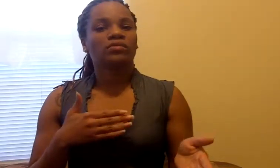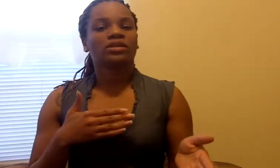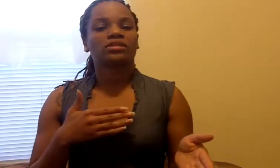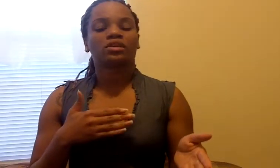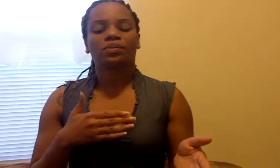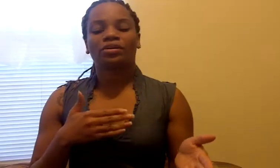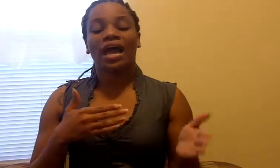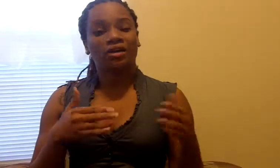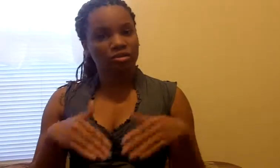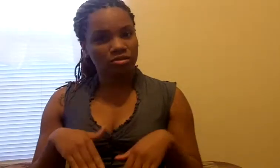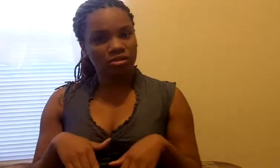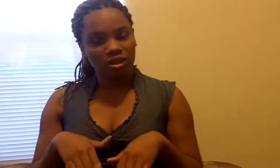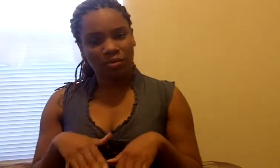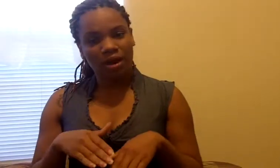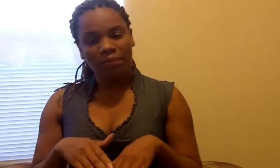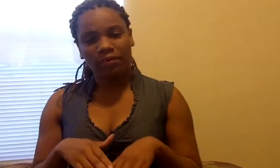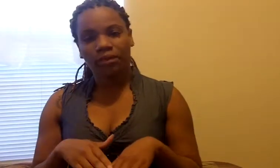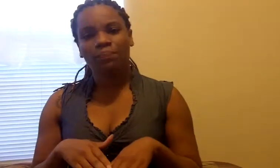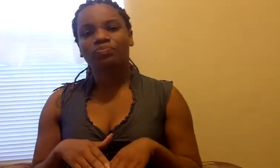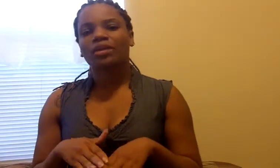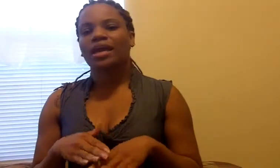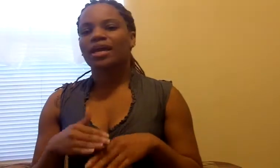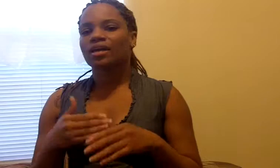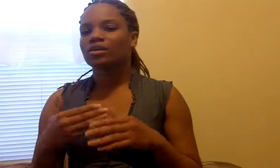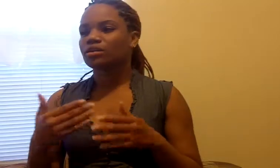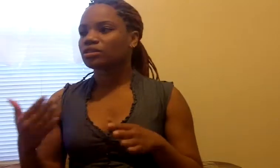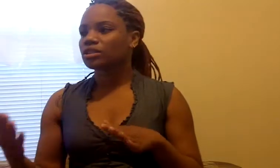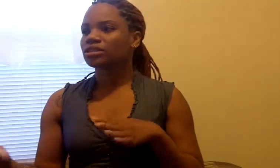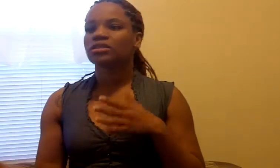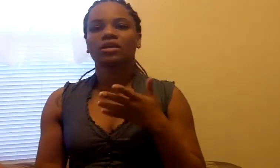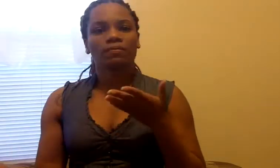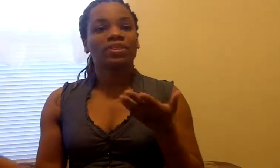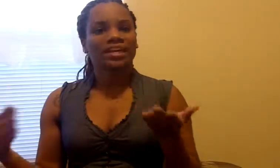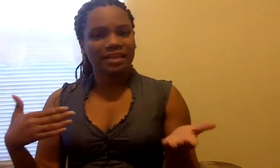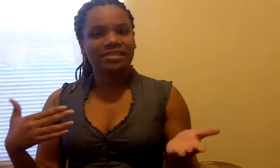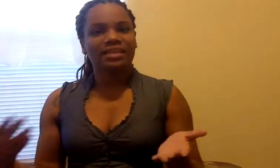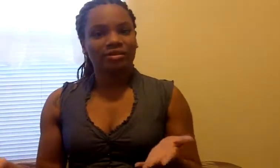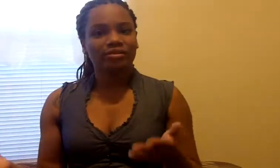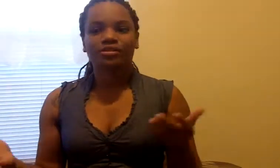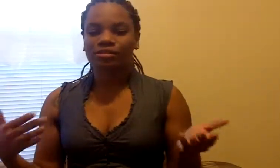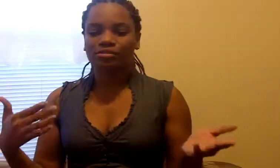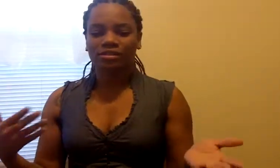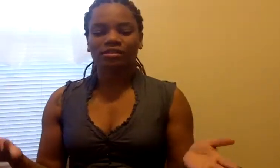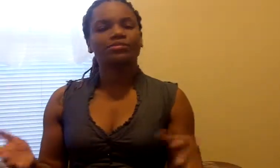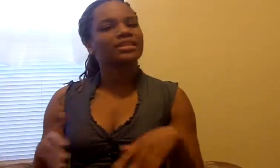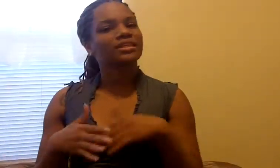of an interpreter, how to use an interpreter properly, and just the ins and outs, the do's and don'ts, and